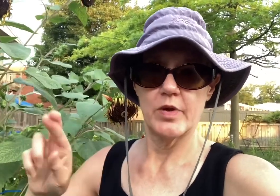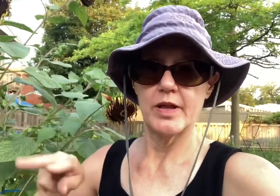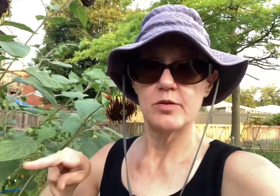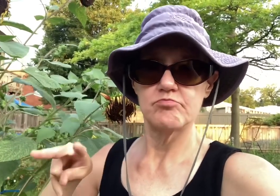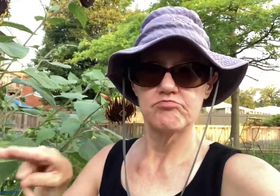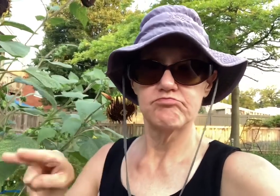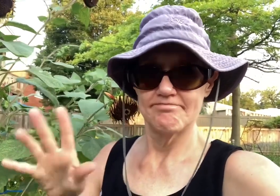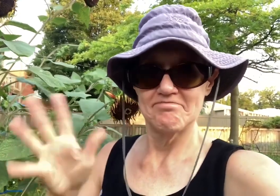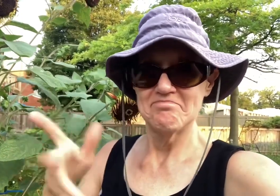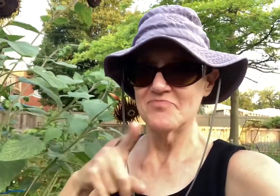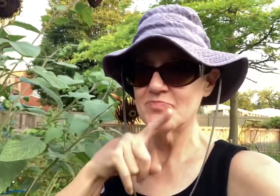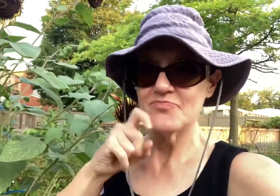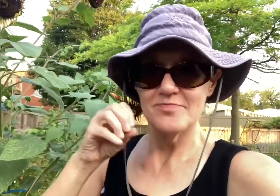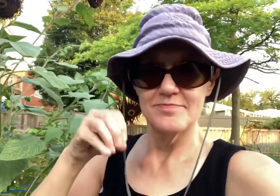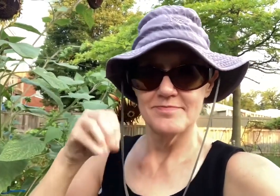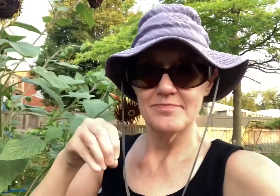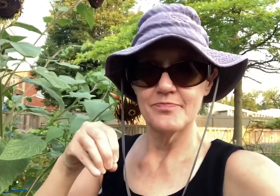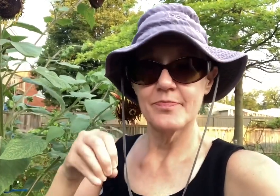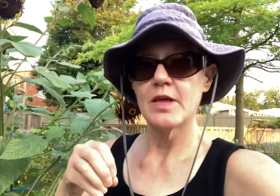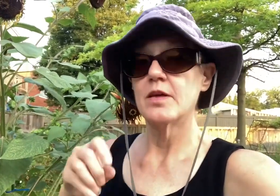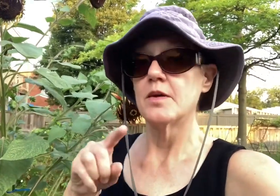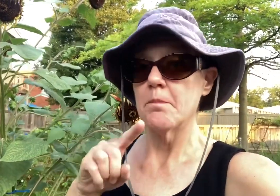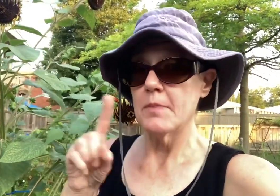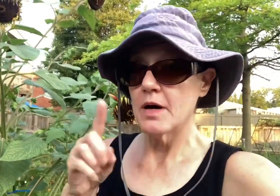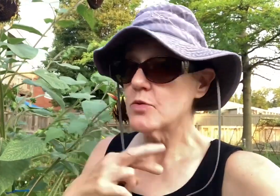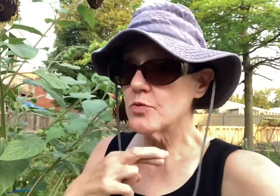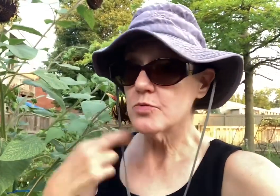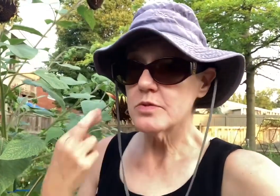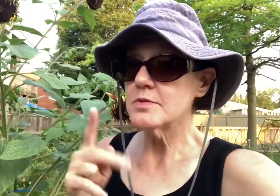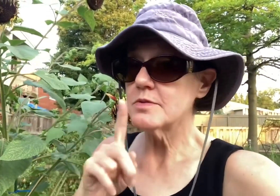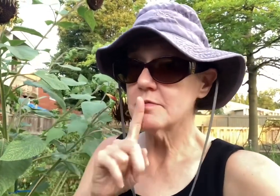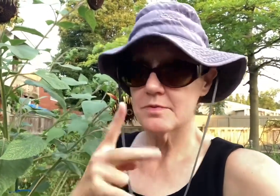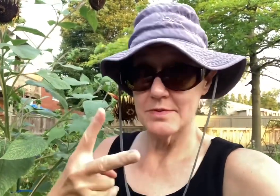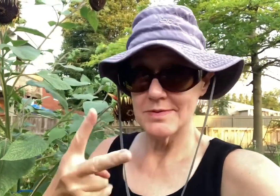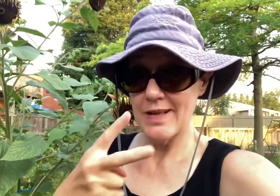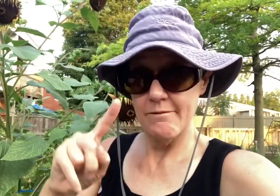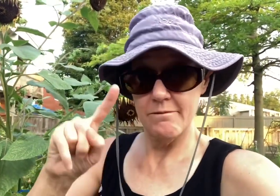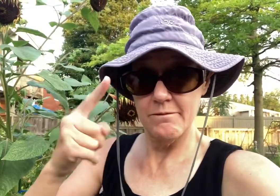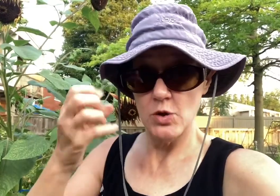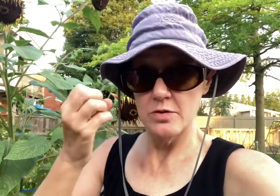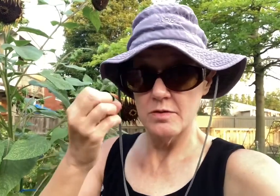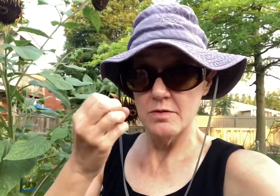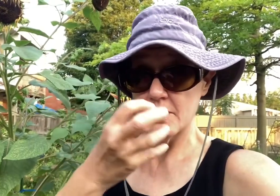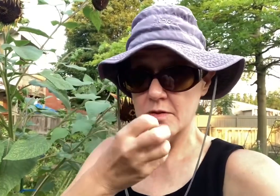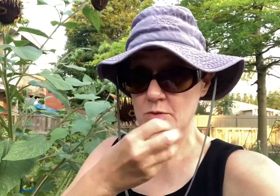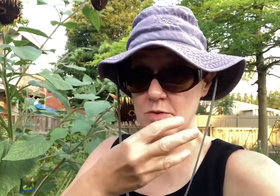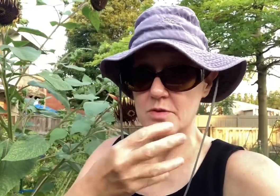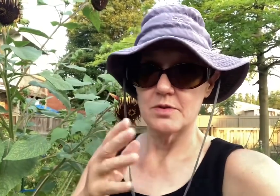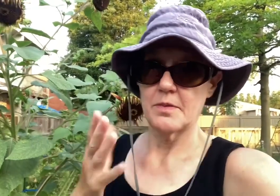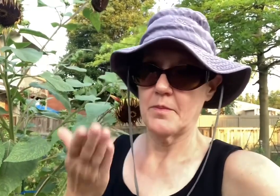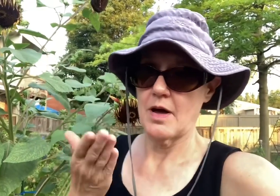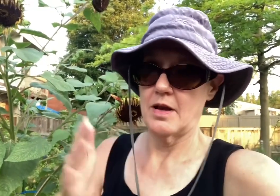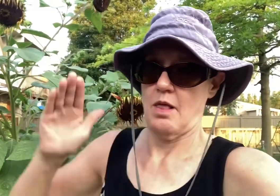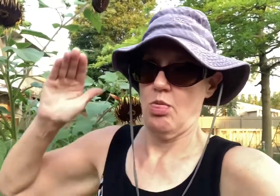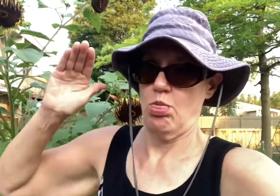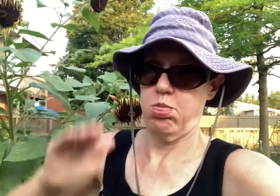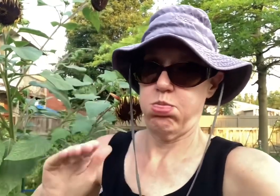And that means it's ready to cut and leave it to dry the rest of the way in the house. But what you do risk is having less